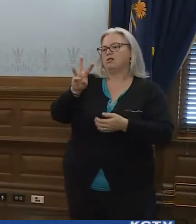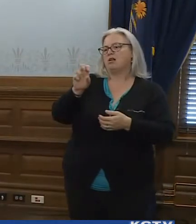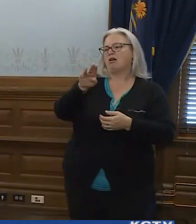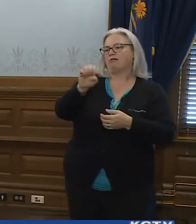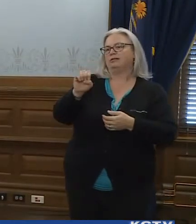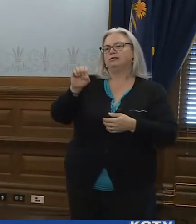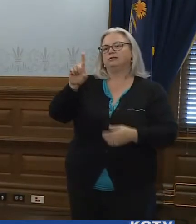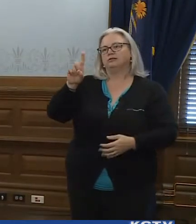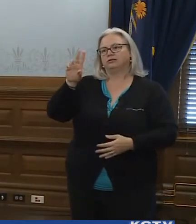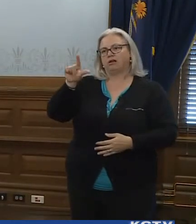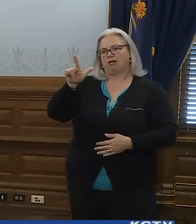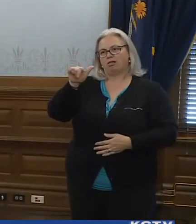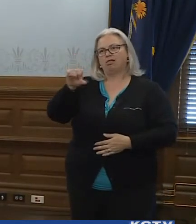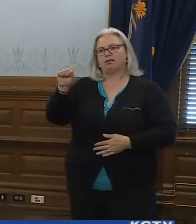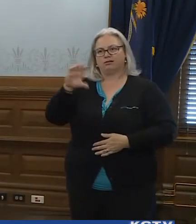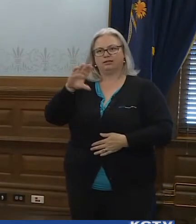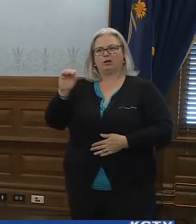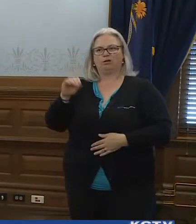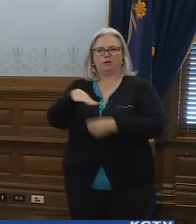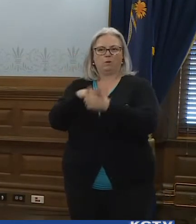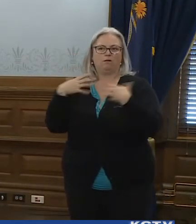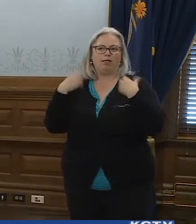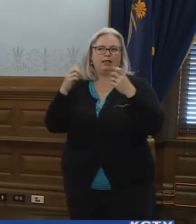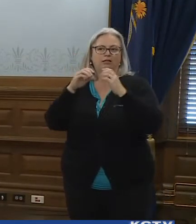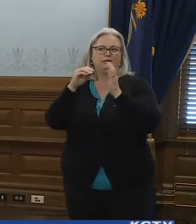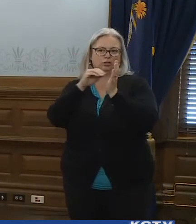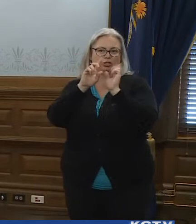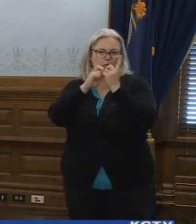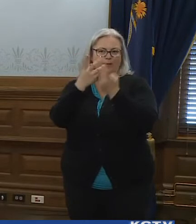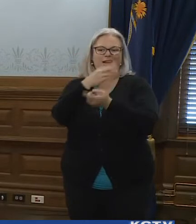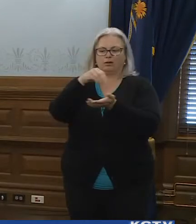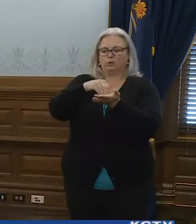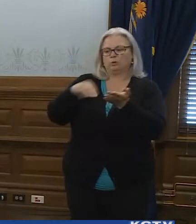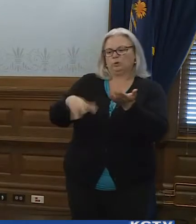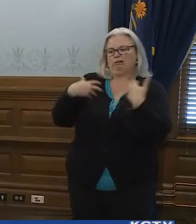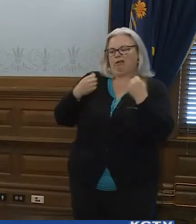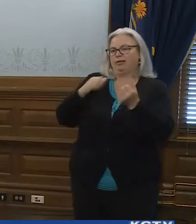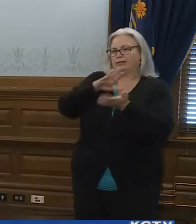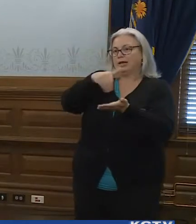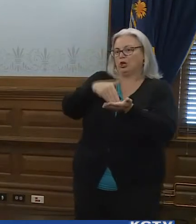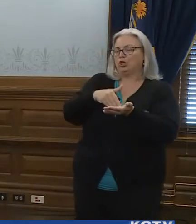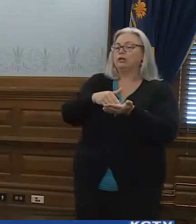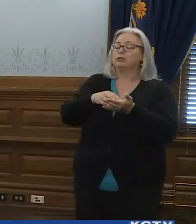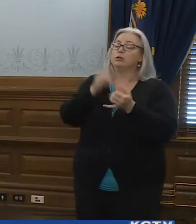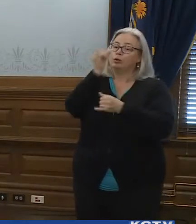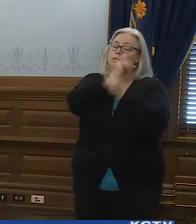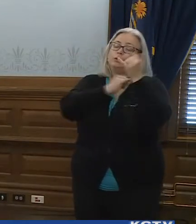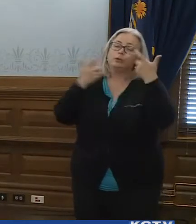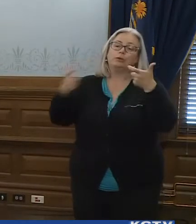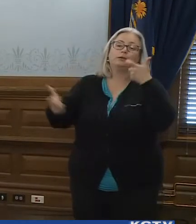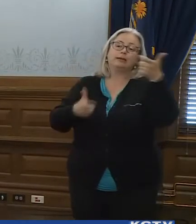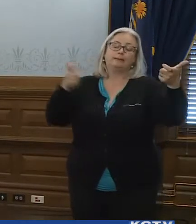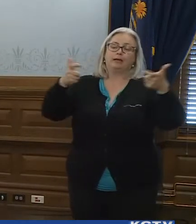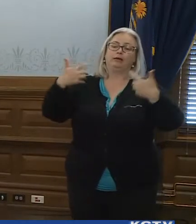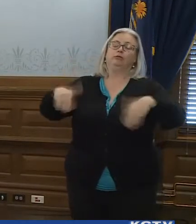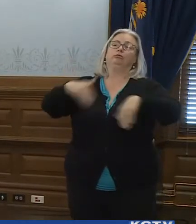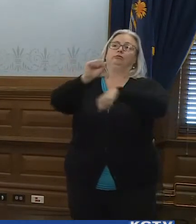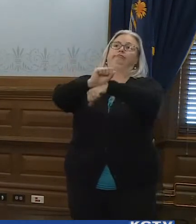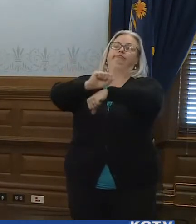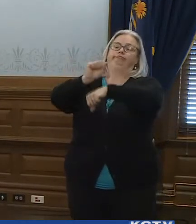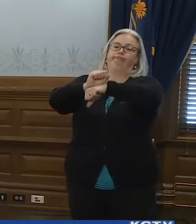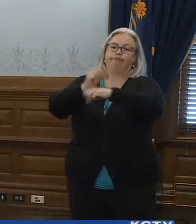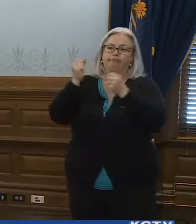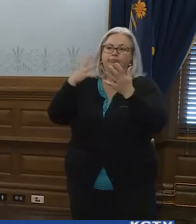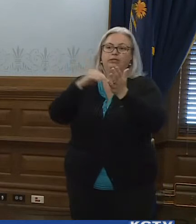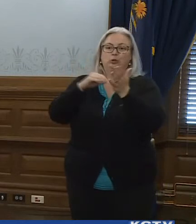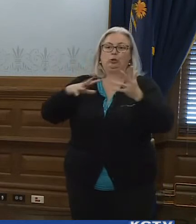Douglas County local health department and then the Student Health Center. And it is a daunting task, there's no question about it, that many students